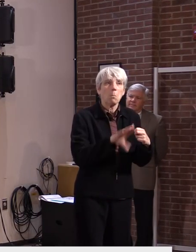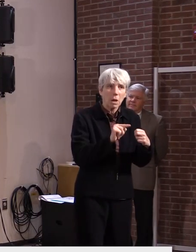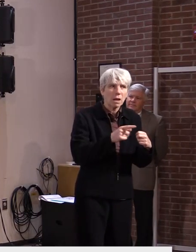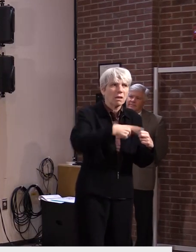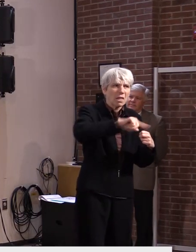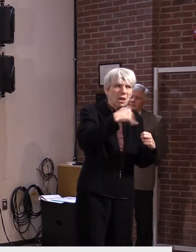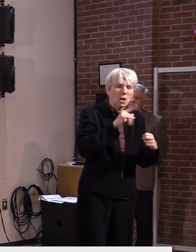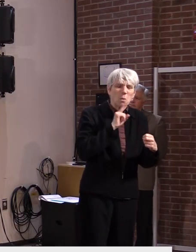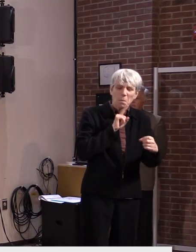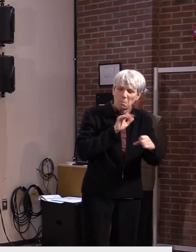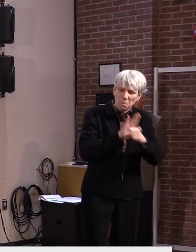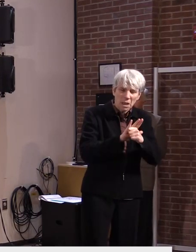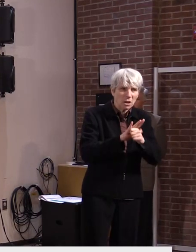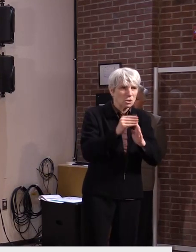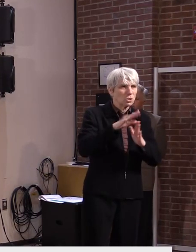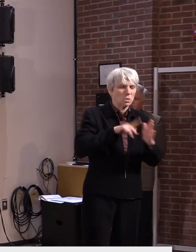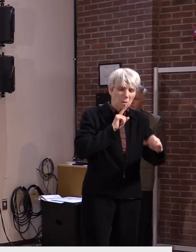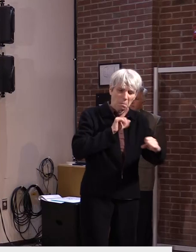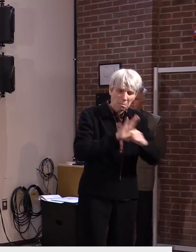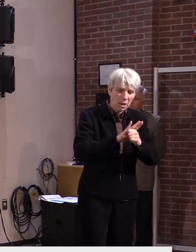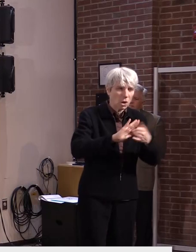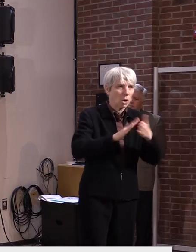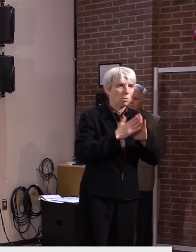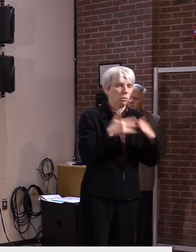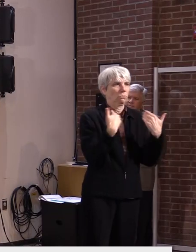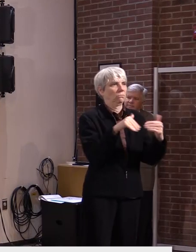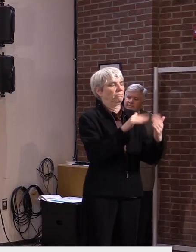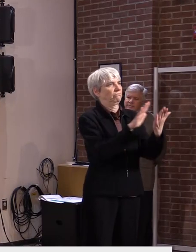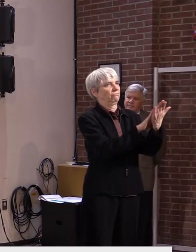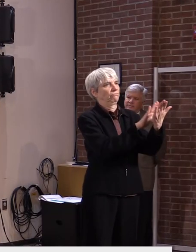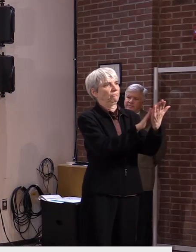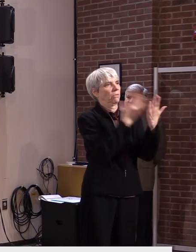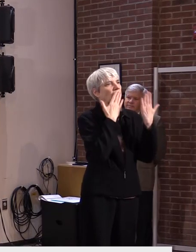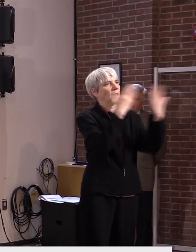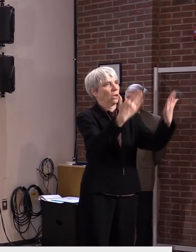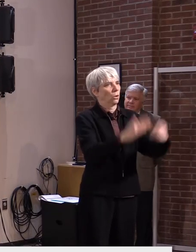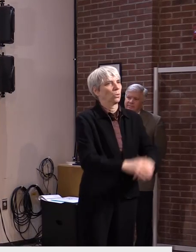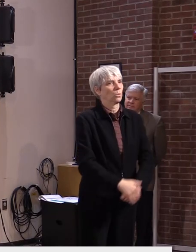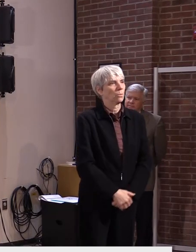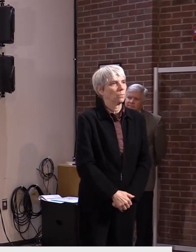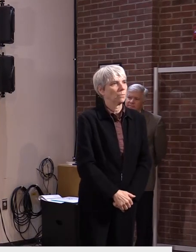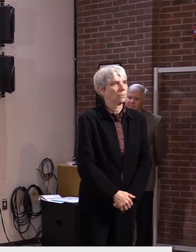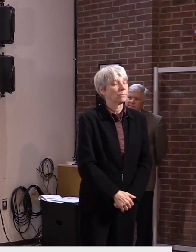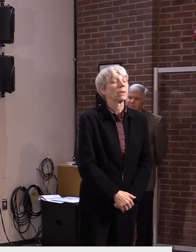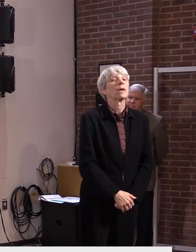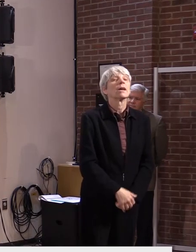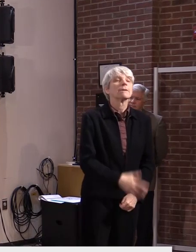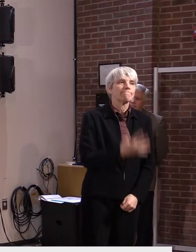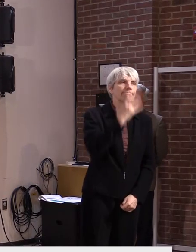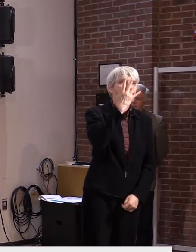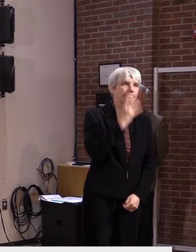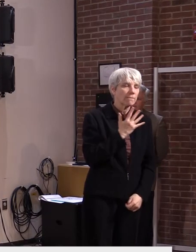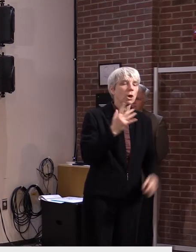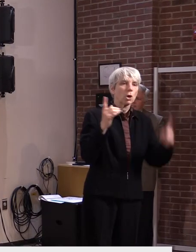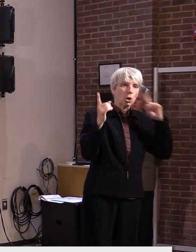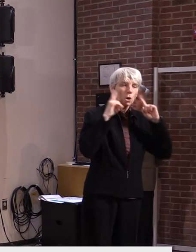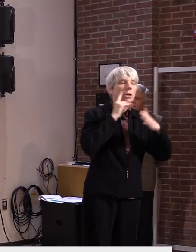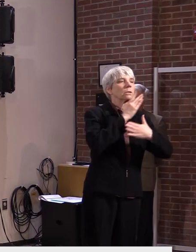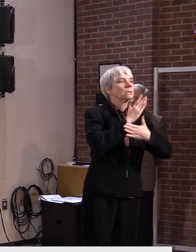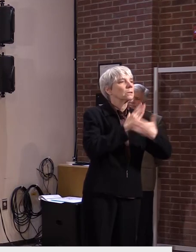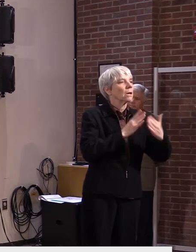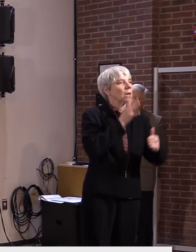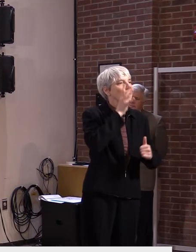communities is unmatched. Unfortunately, we've heard where cooperation from some